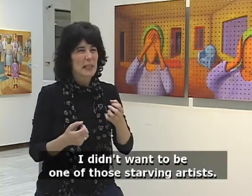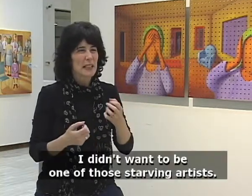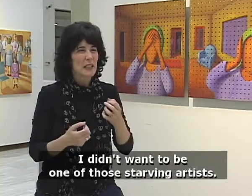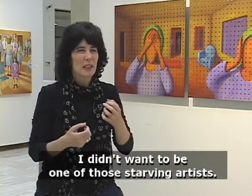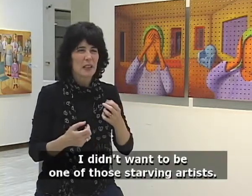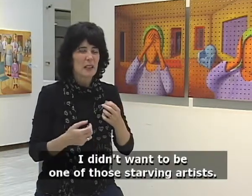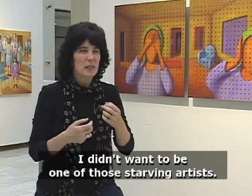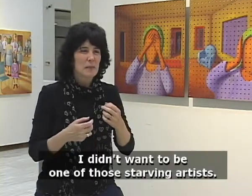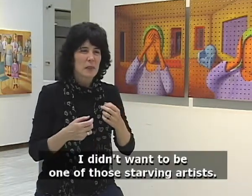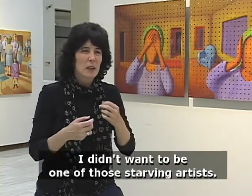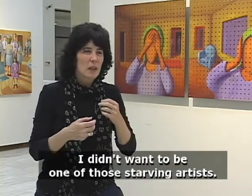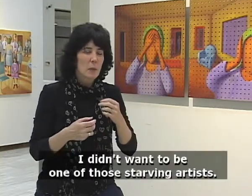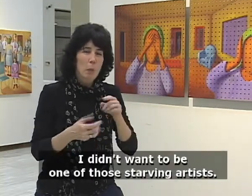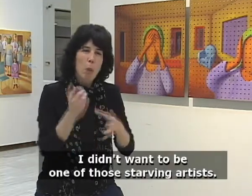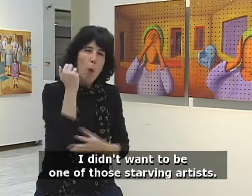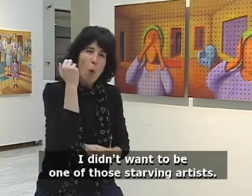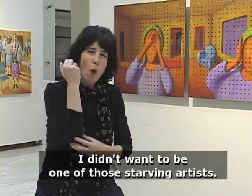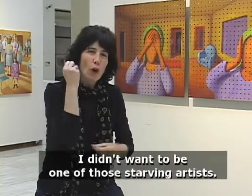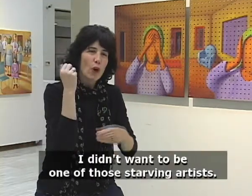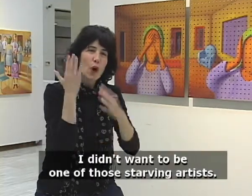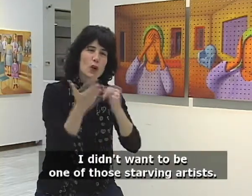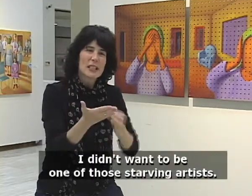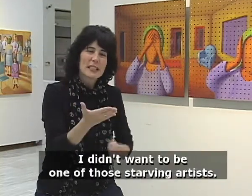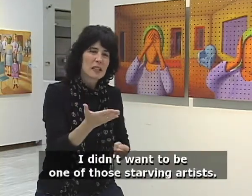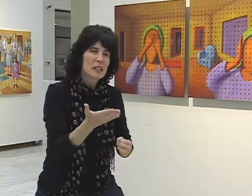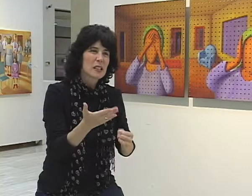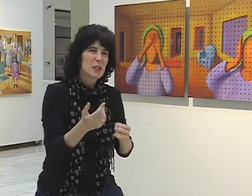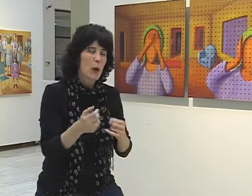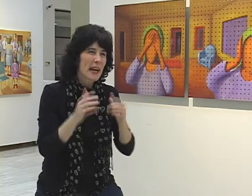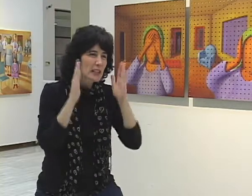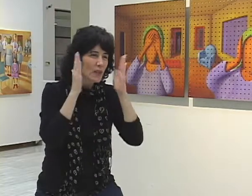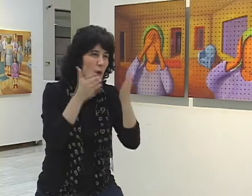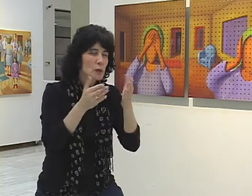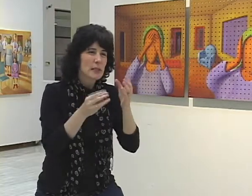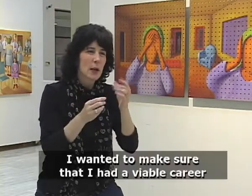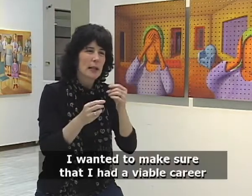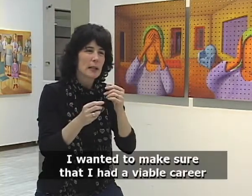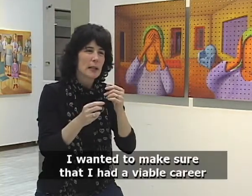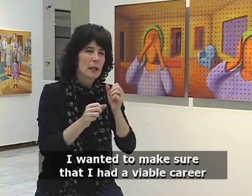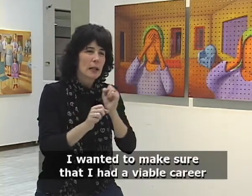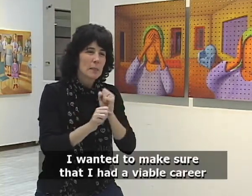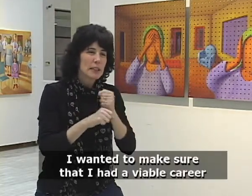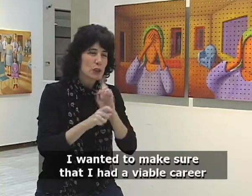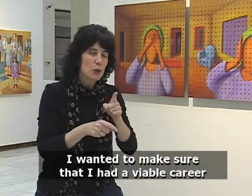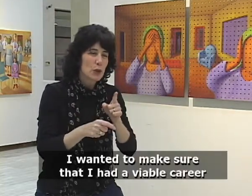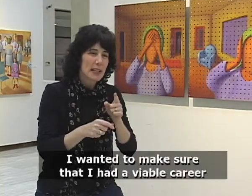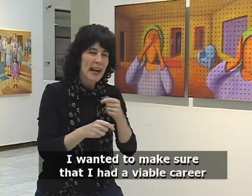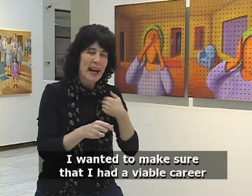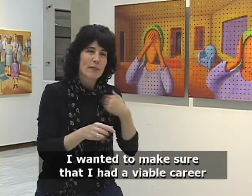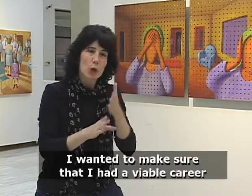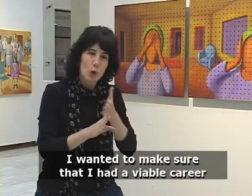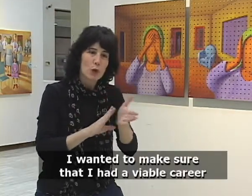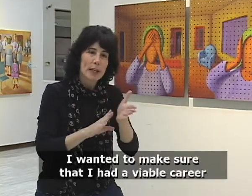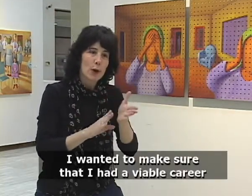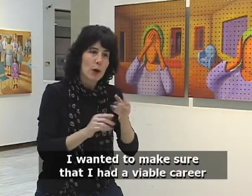want to be one of those starving artists. I wanted to make sure that I had a